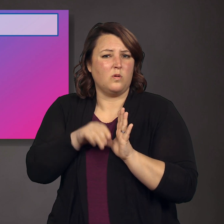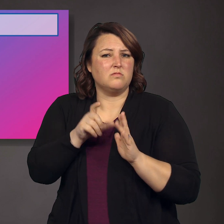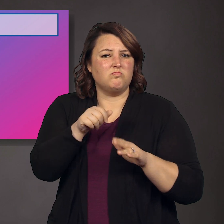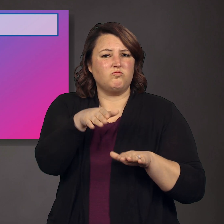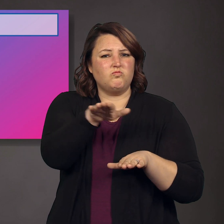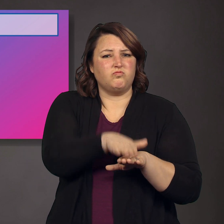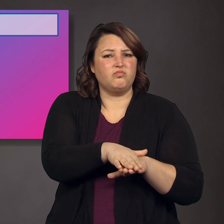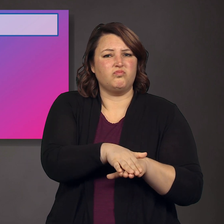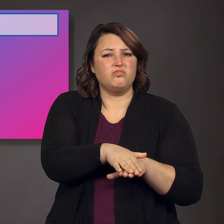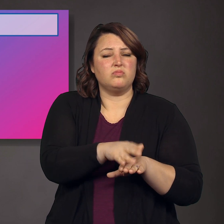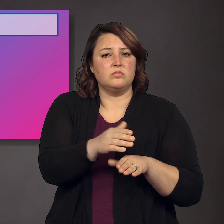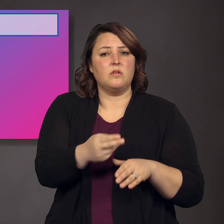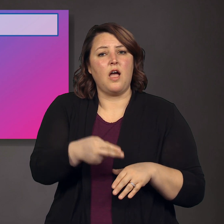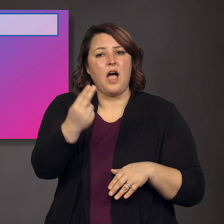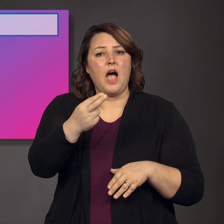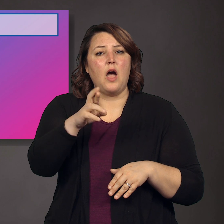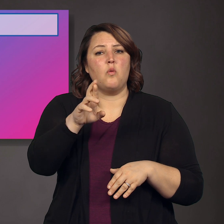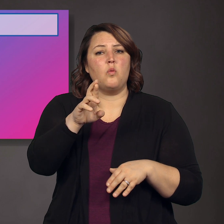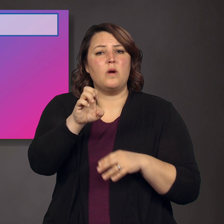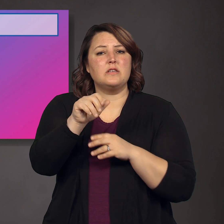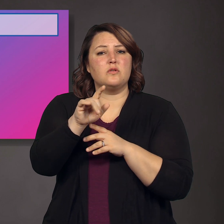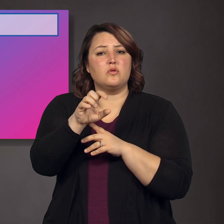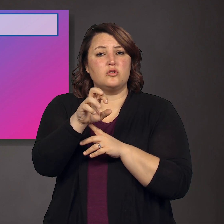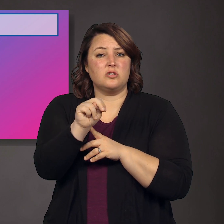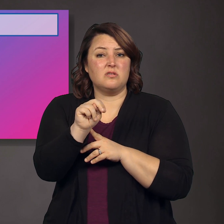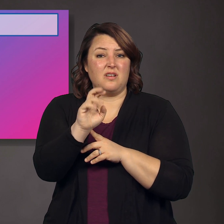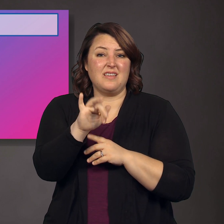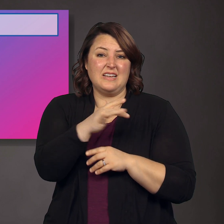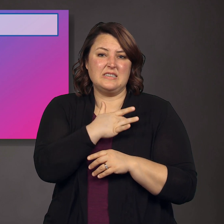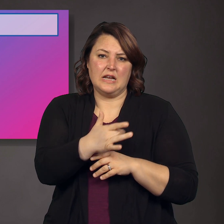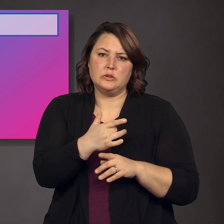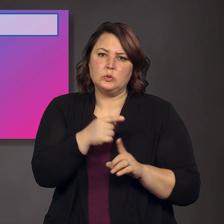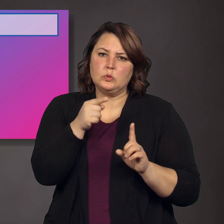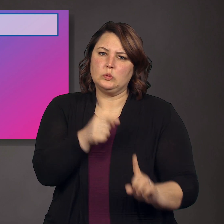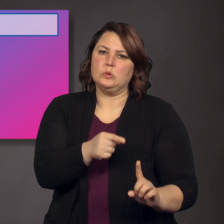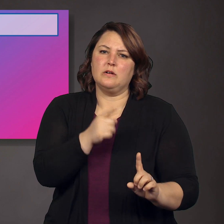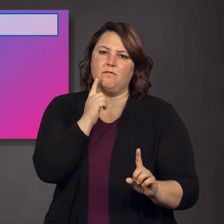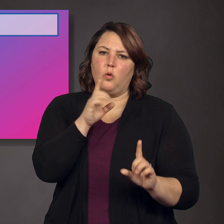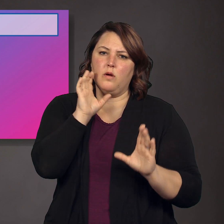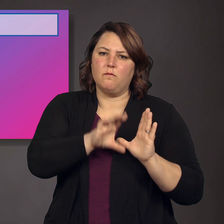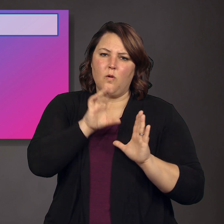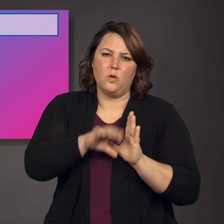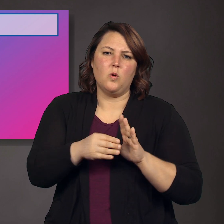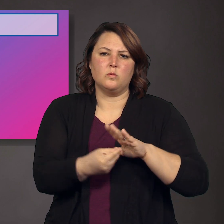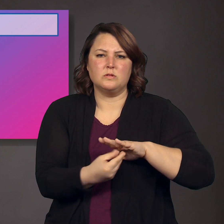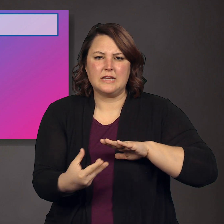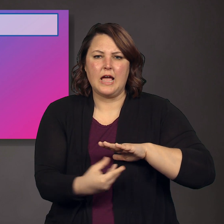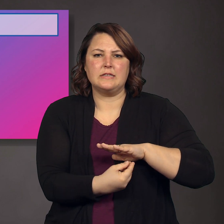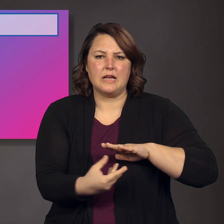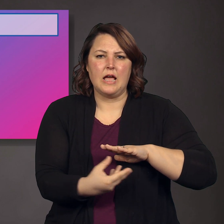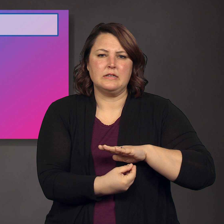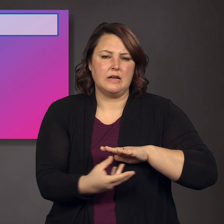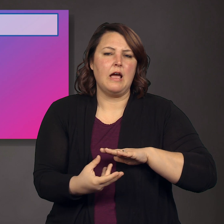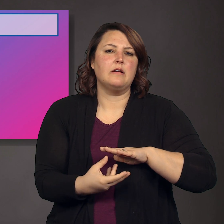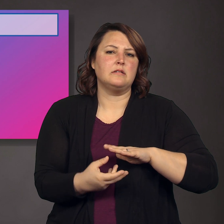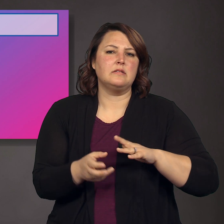high resolution. They're dedicated to doing this job, scanning things. And they often come with